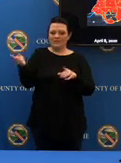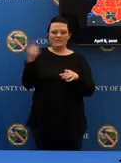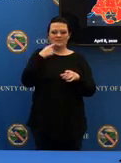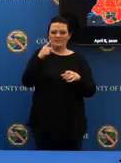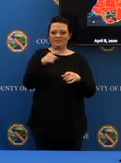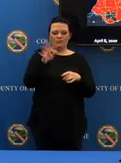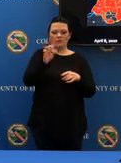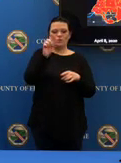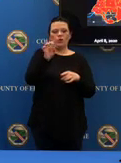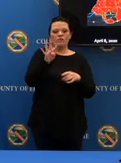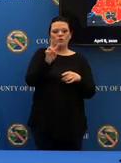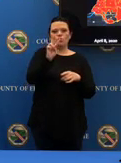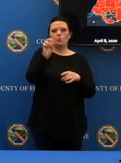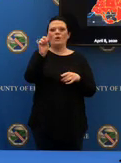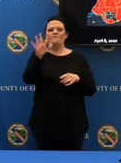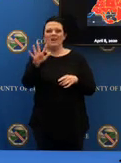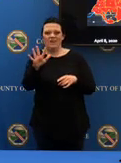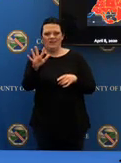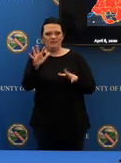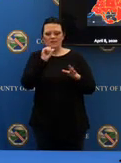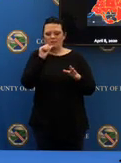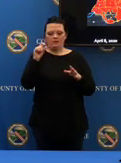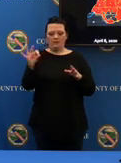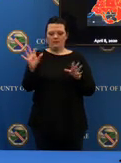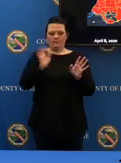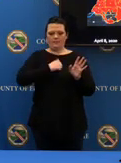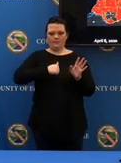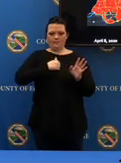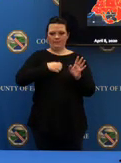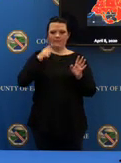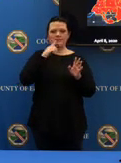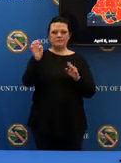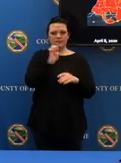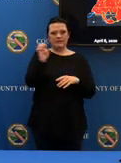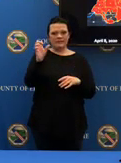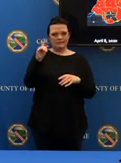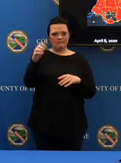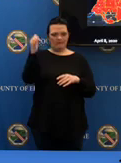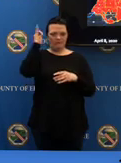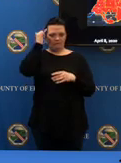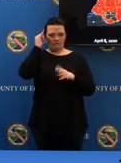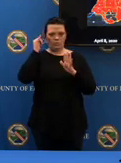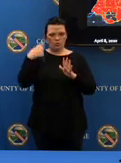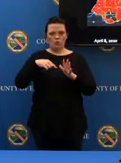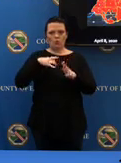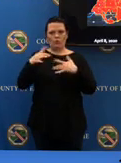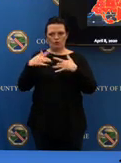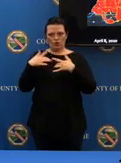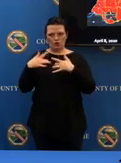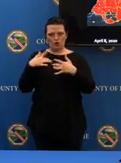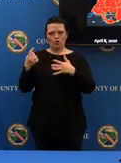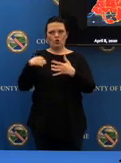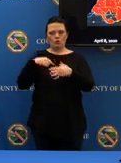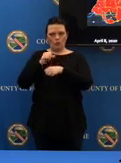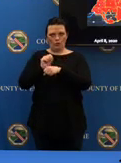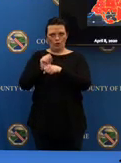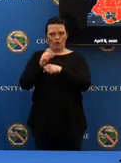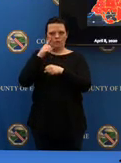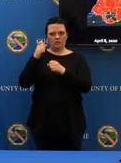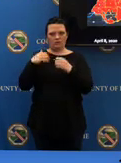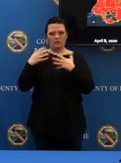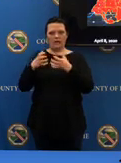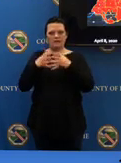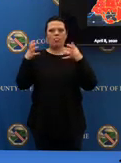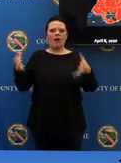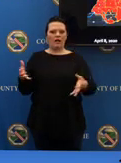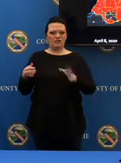east side of Buffalo because of health disparities that exist. So we are concerned. We're working with our healthcare partners on that. But